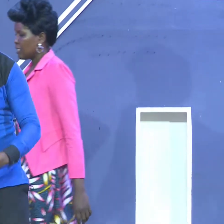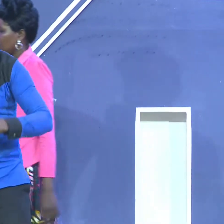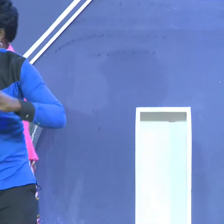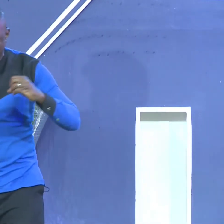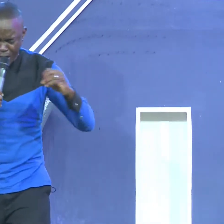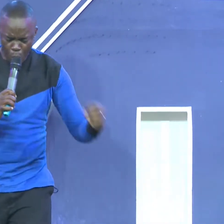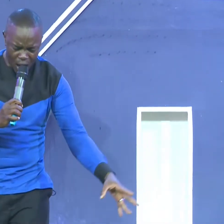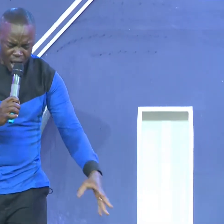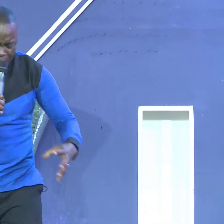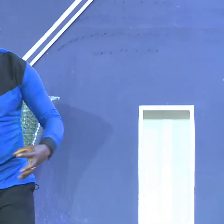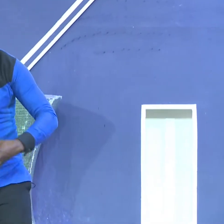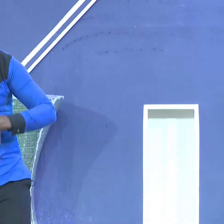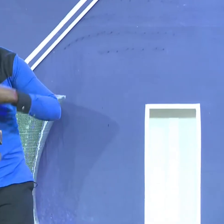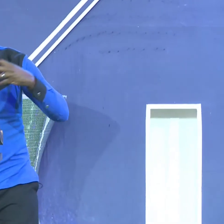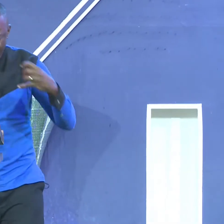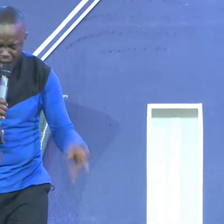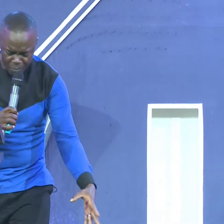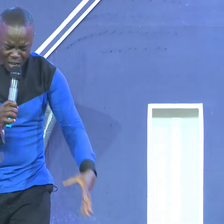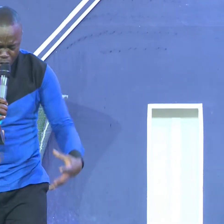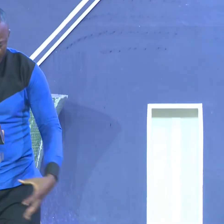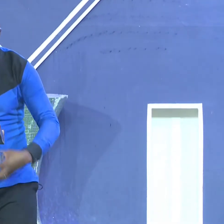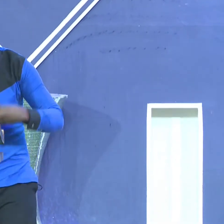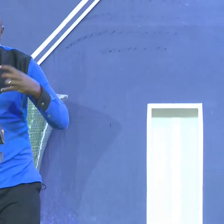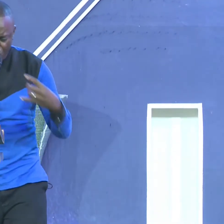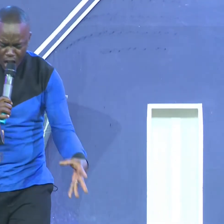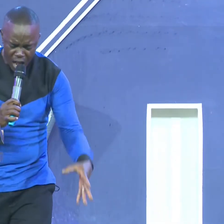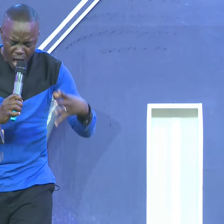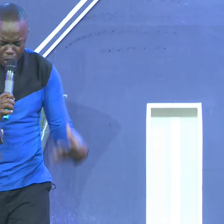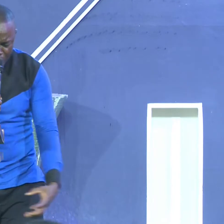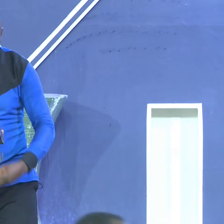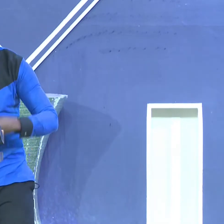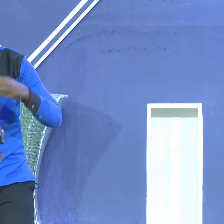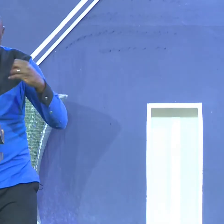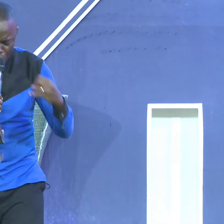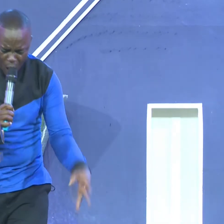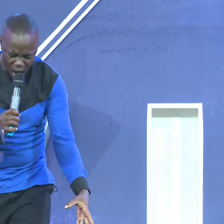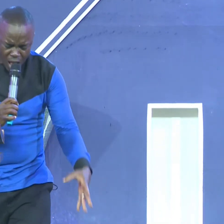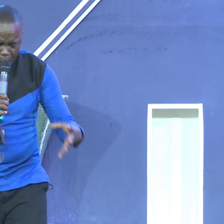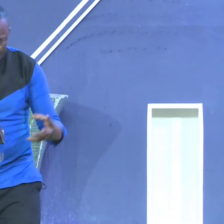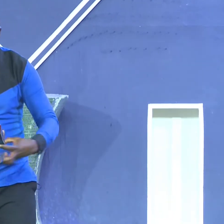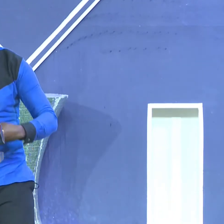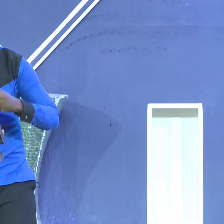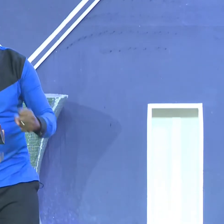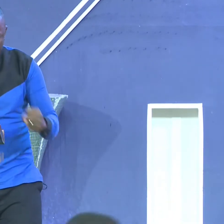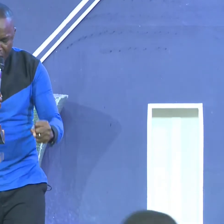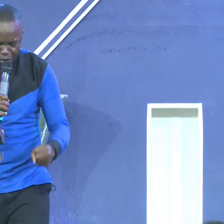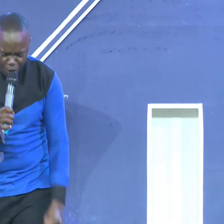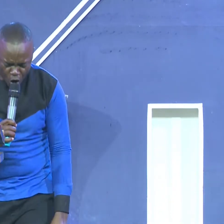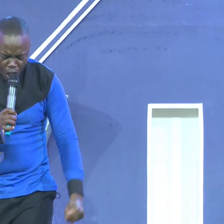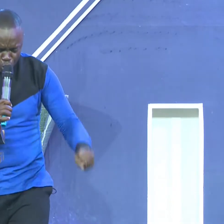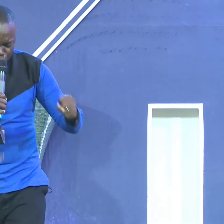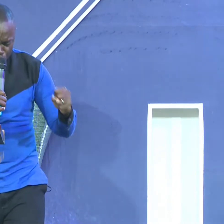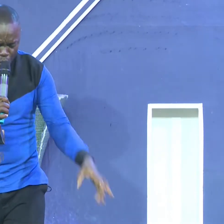amakomera g'okulemererwa amakomera gonna ag'obutawasa ag'obu butafumbirwa amakomera